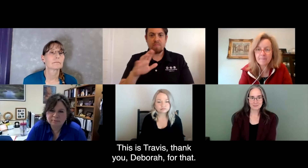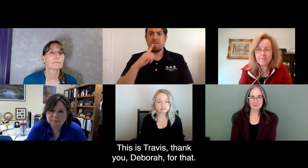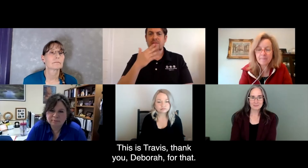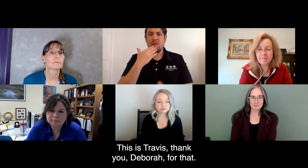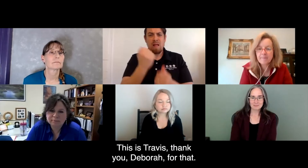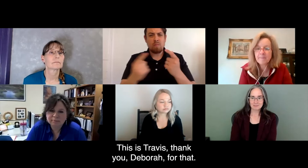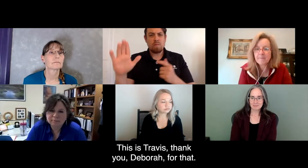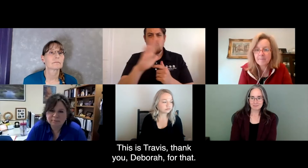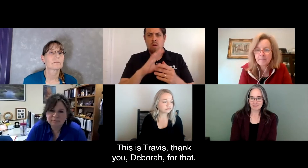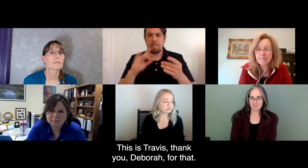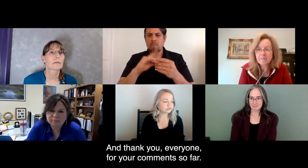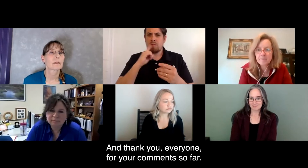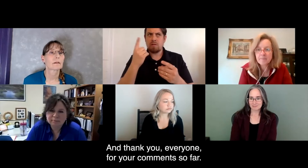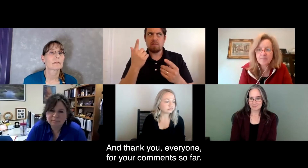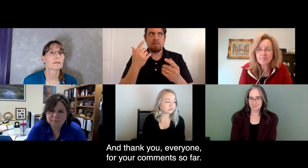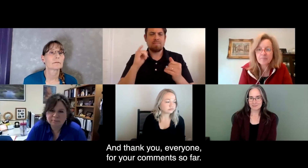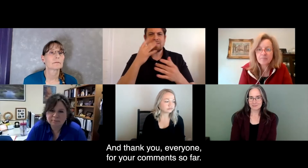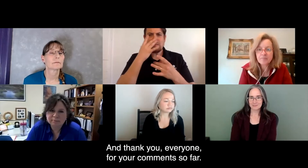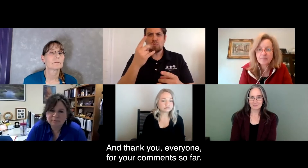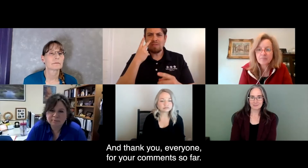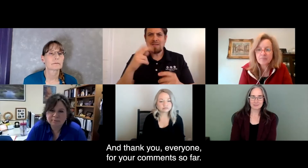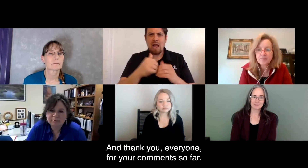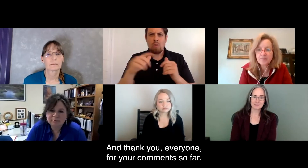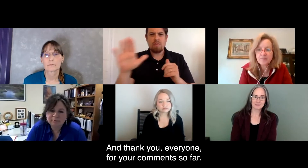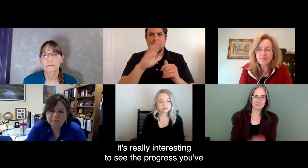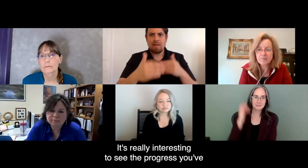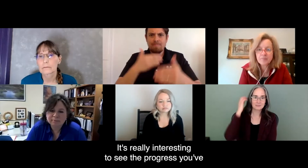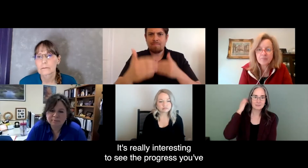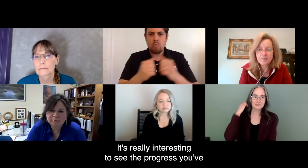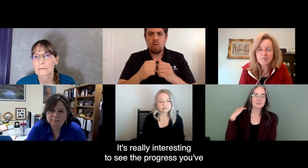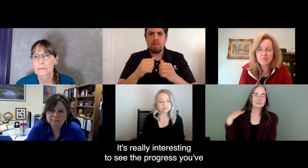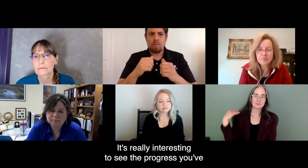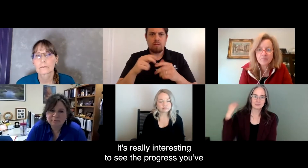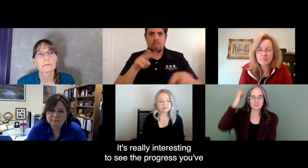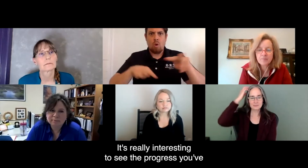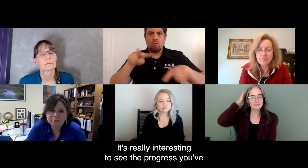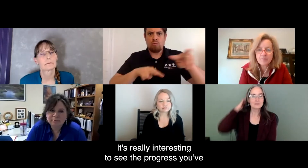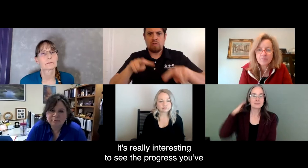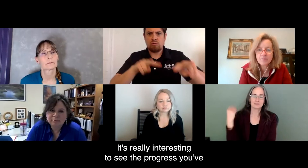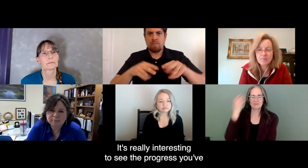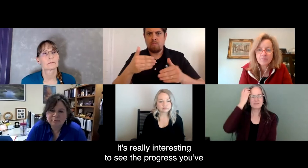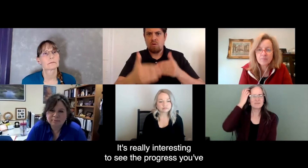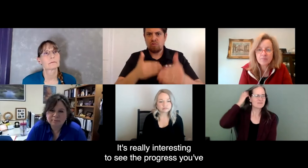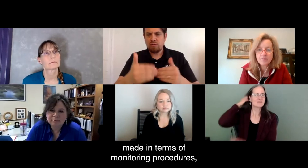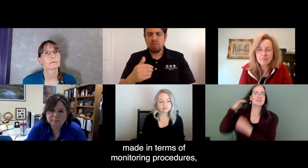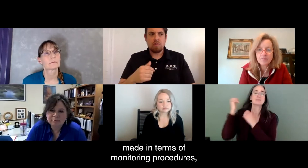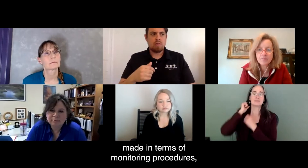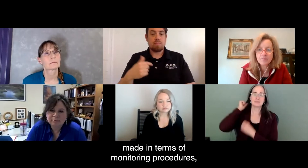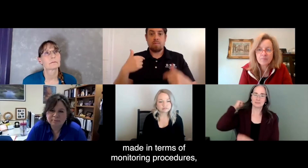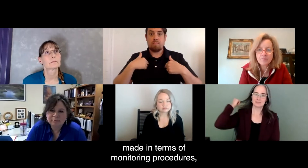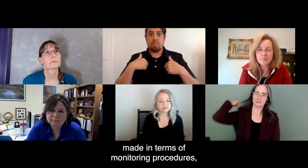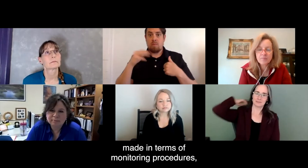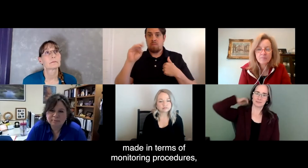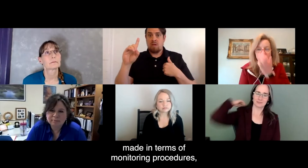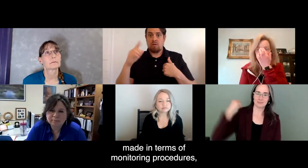This is Travis. Thank you, Deborah, for that. And thank you, everyone, for your comments so far. It's really interesting to see the progress you've made in